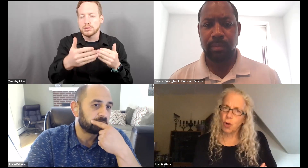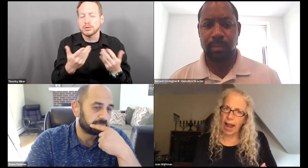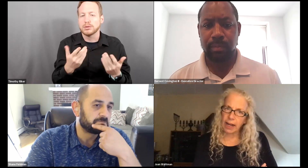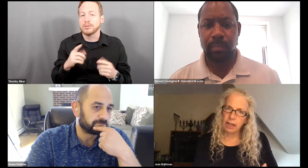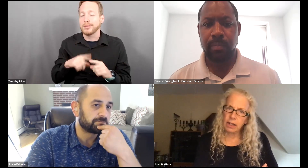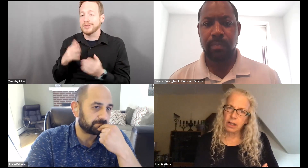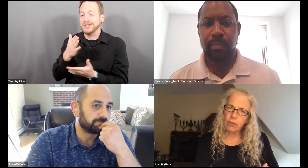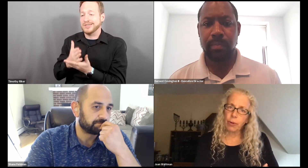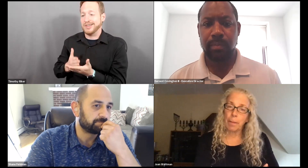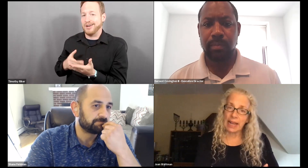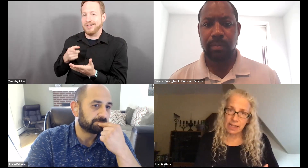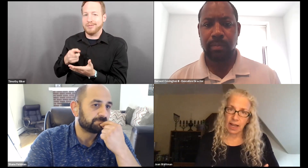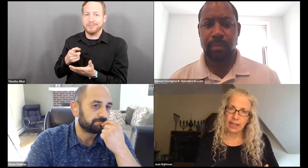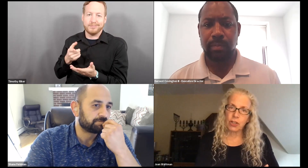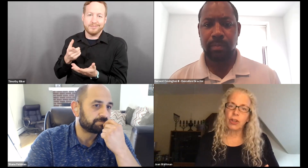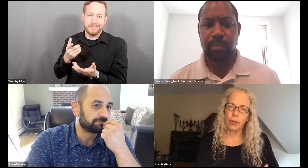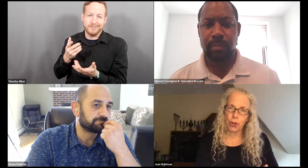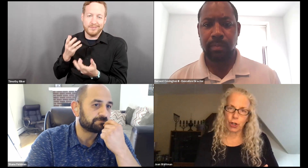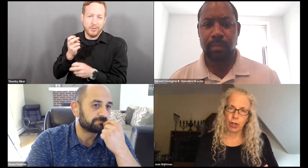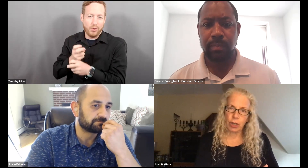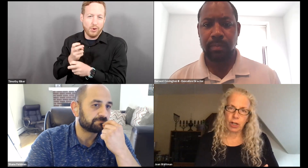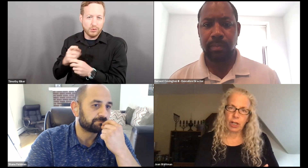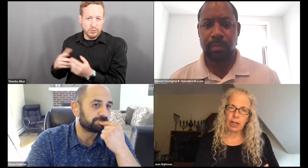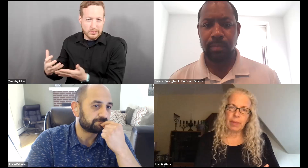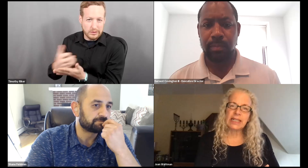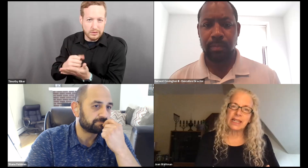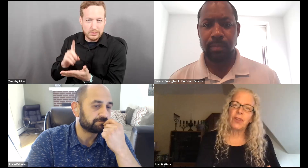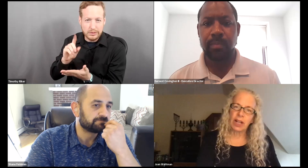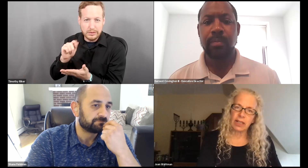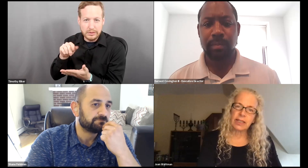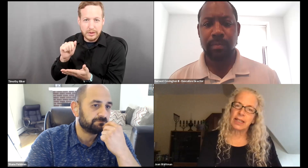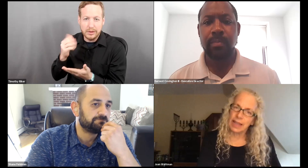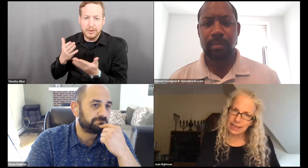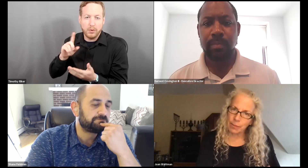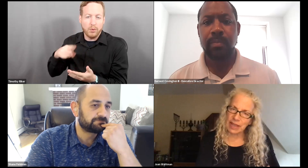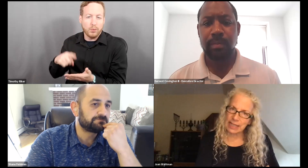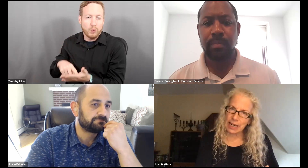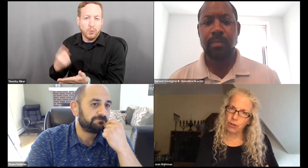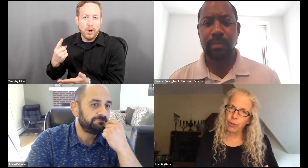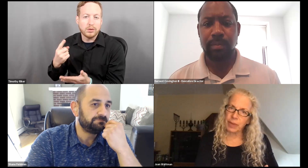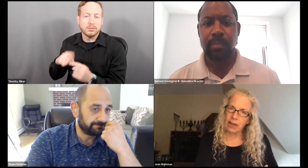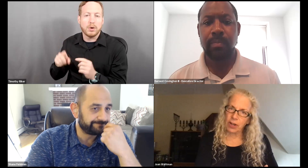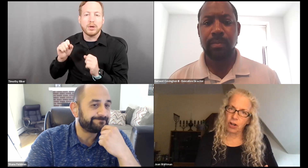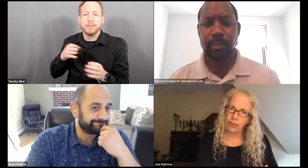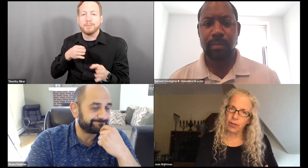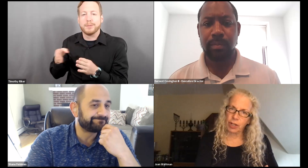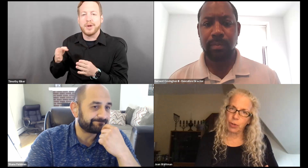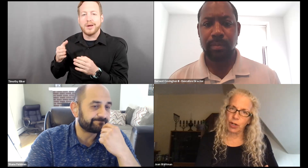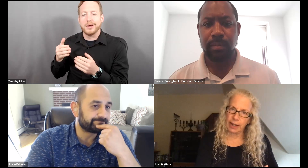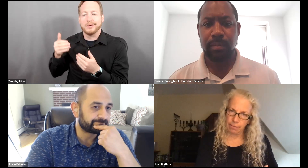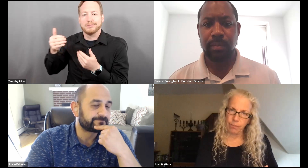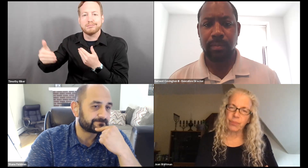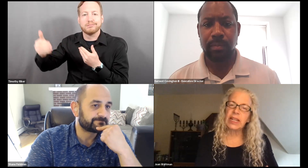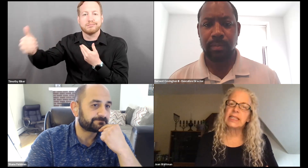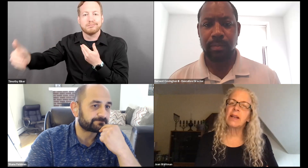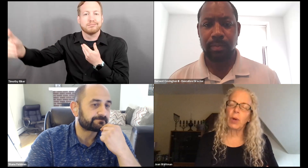could track from a baseline to the future, but it's difficult to collect some of this data from the deaf and hard of hearing